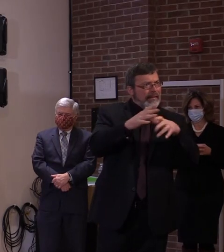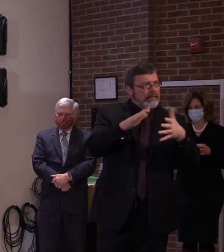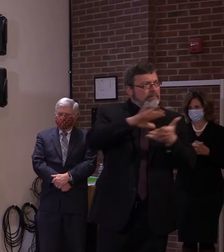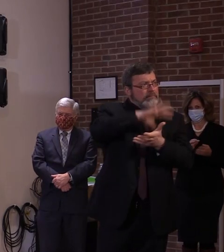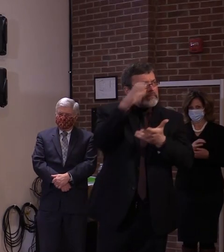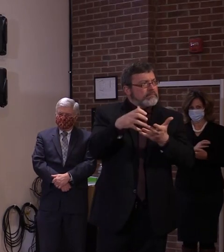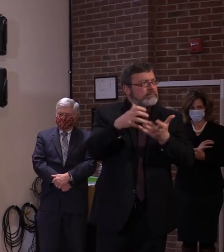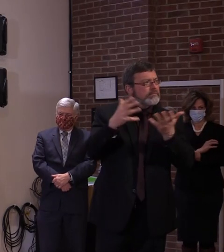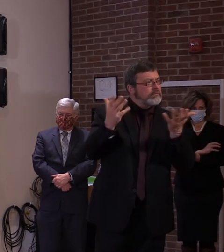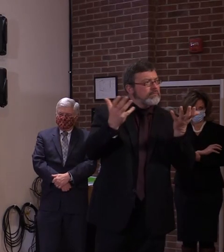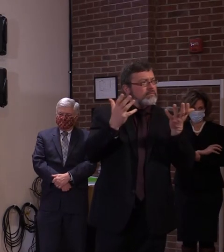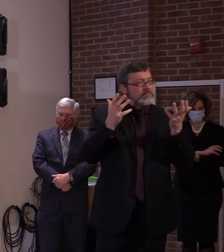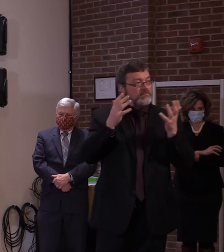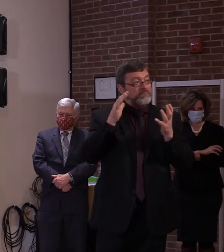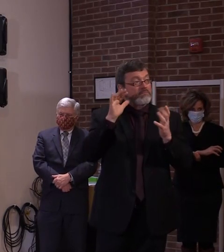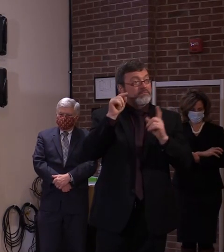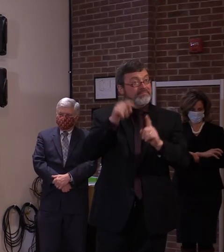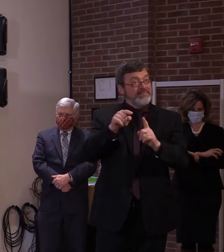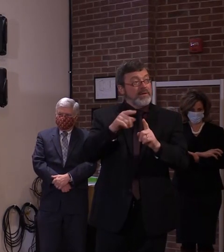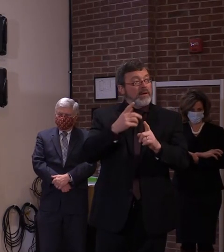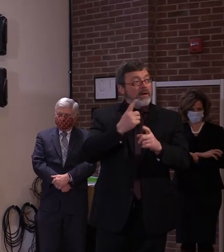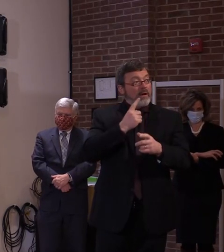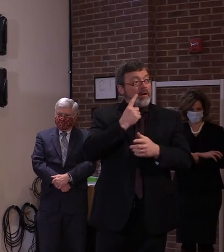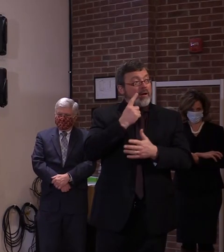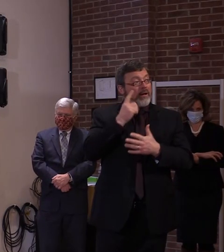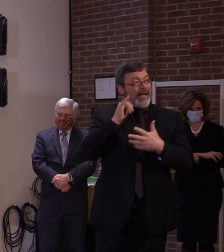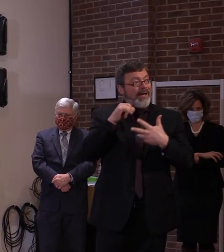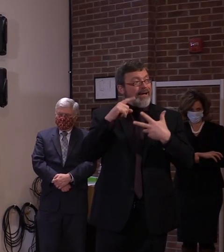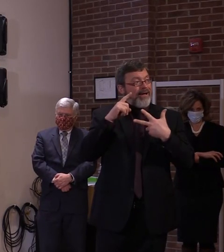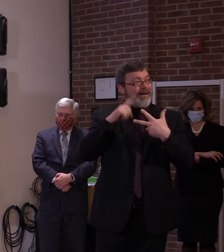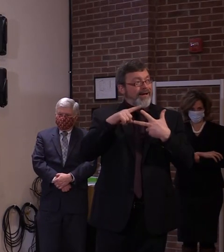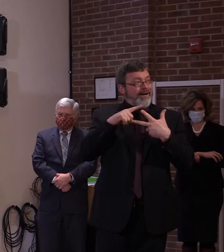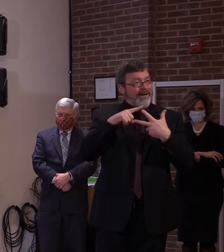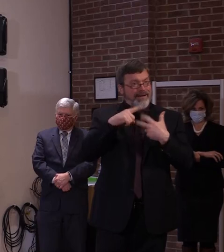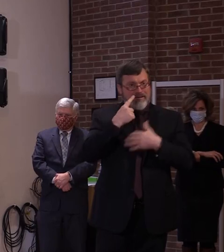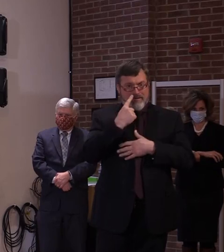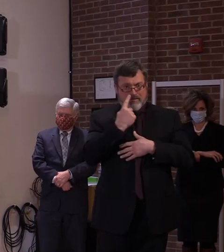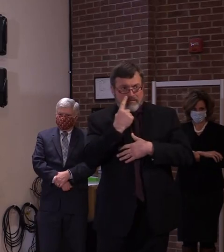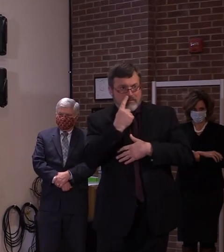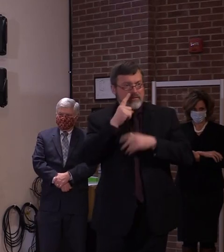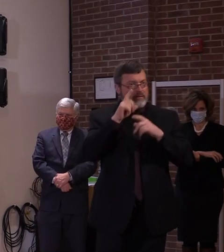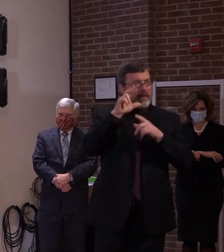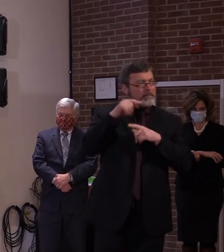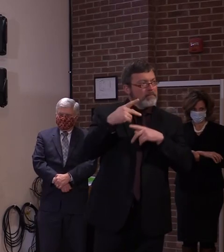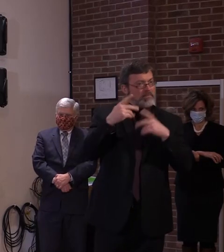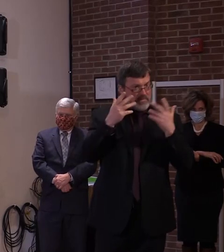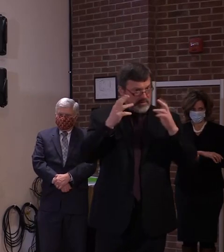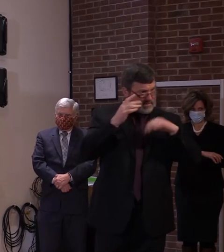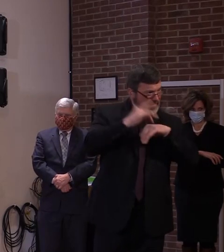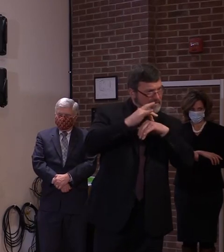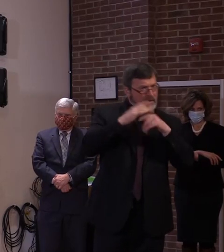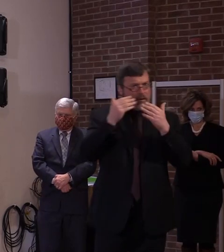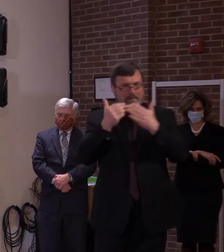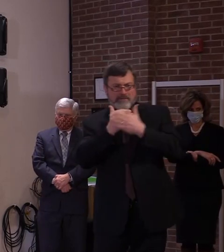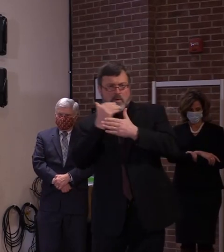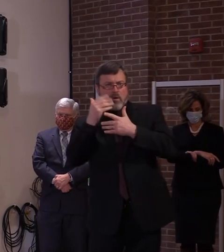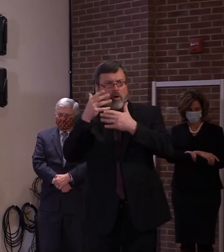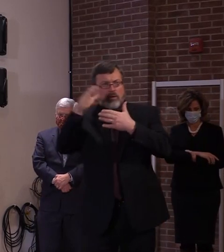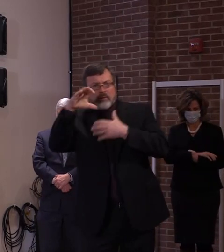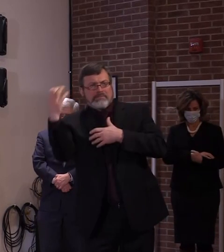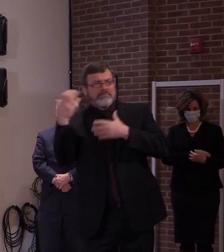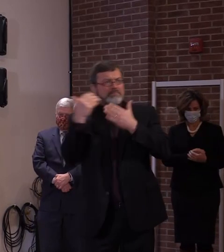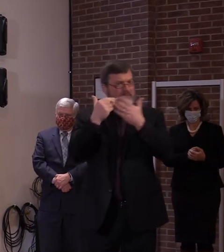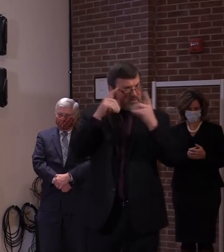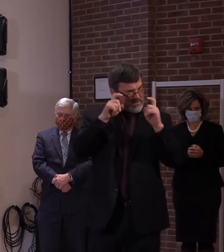lack of appointments before Christmas because they want to test before gatherings. So I'm wondering which is the